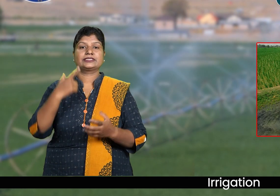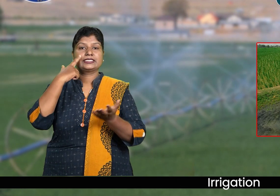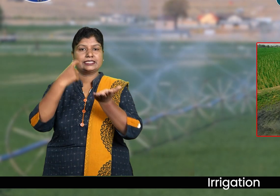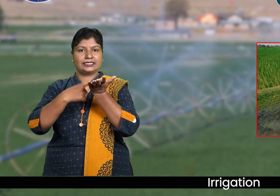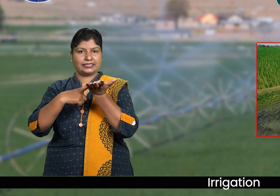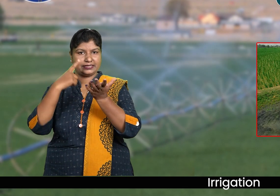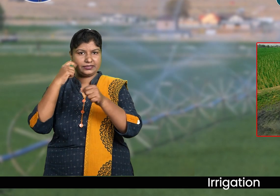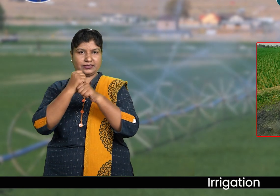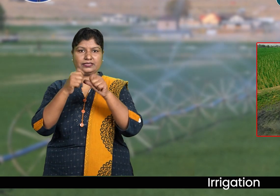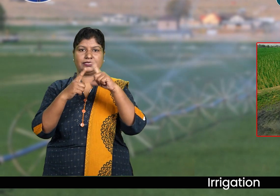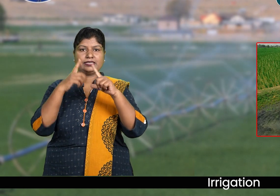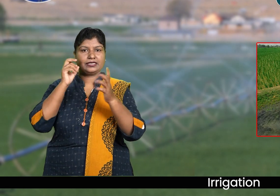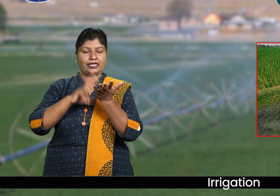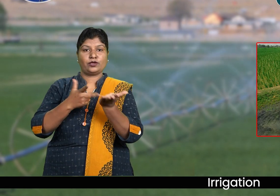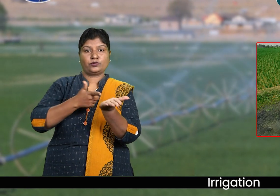irrigation,